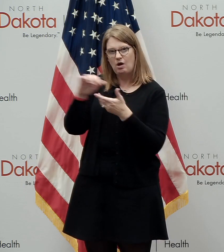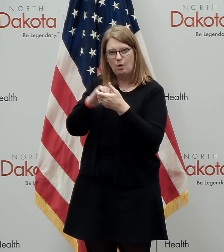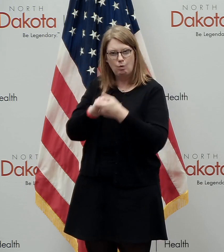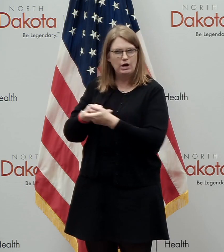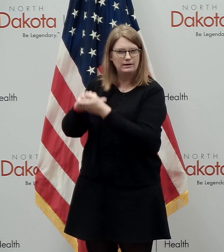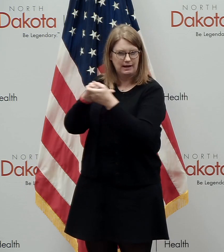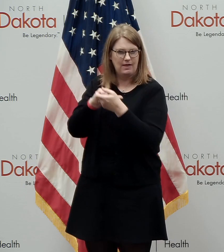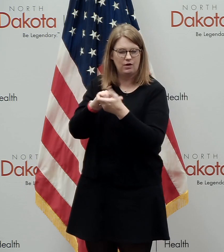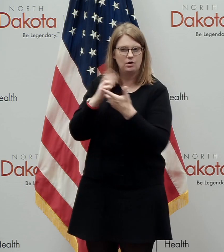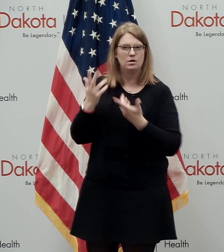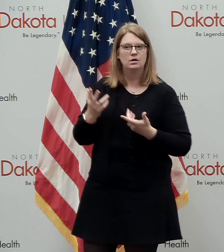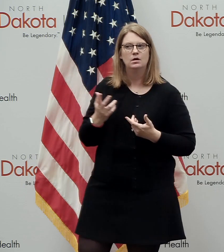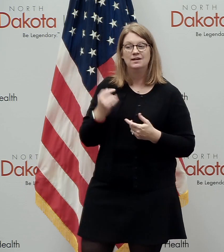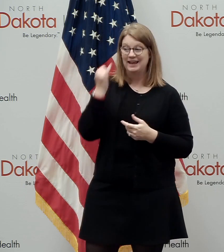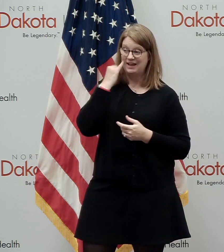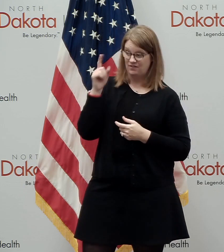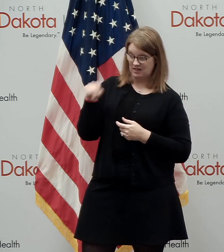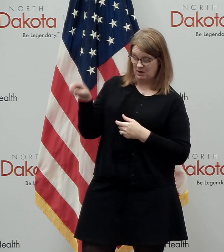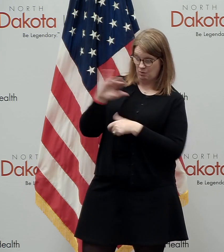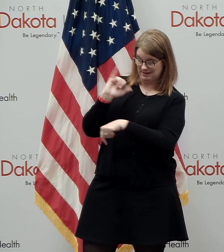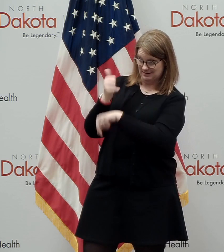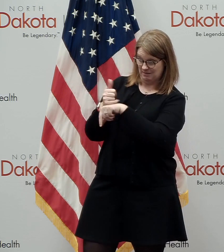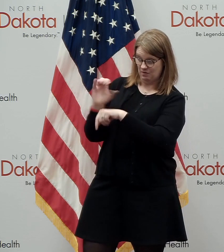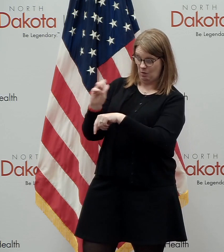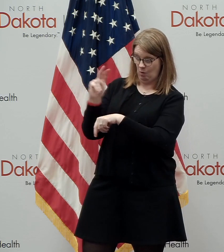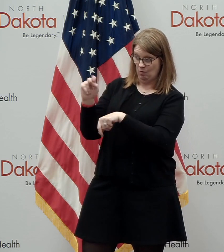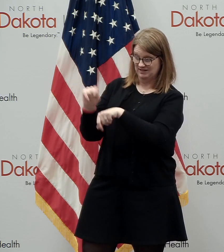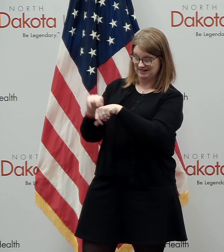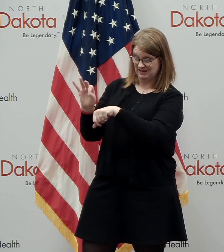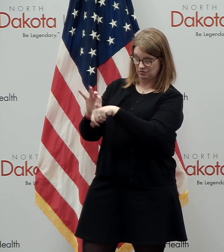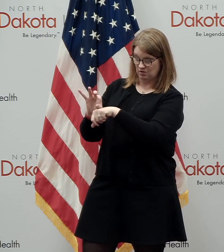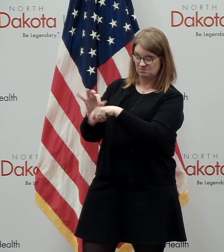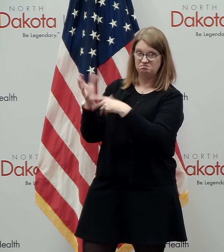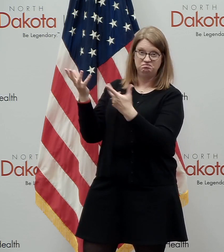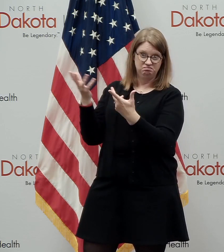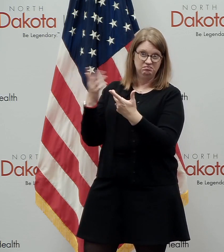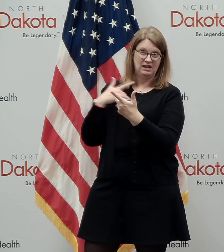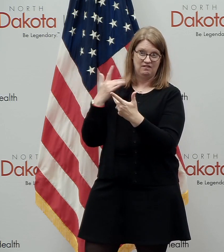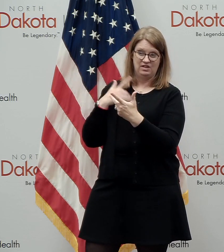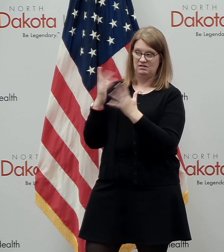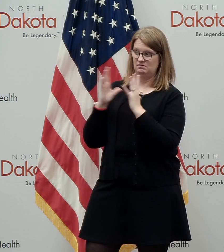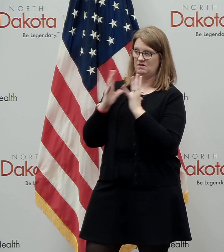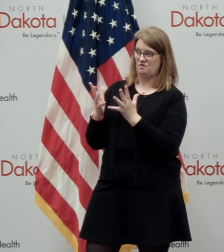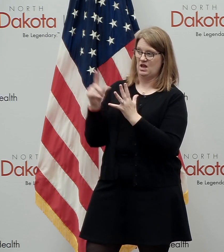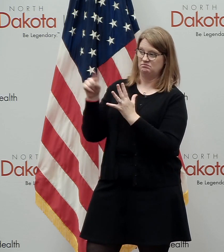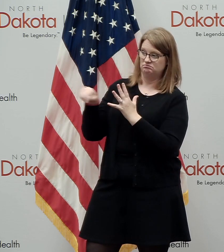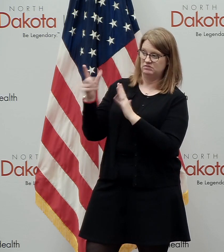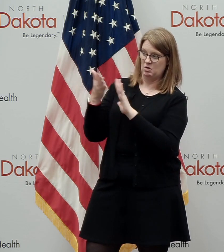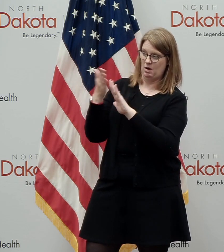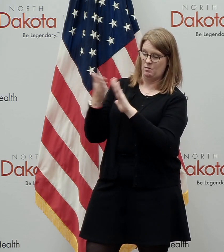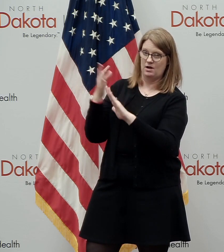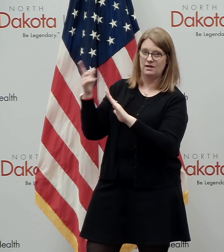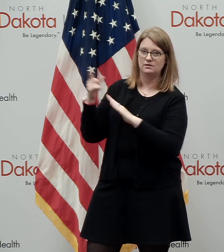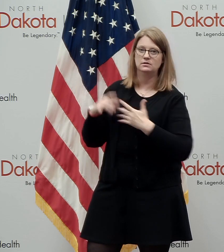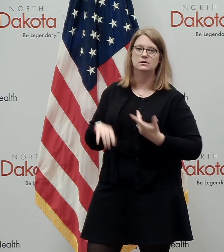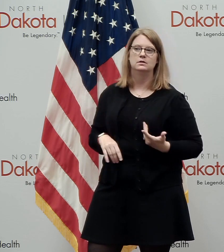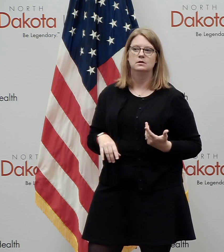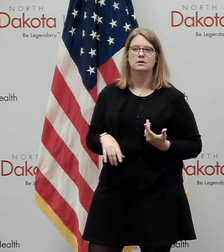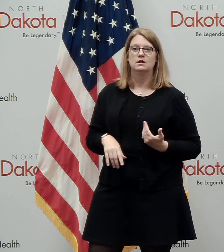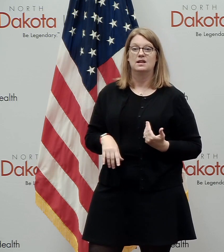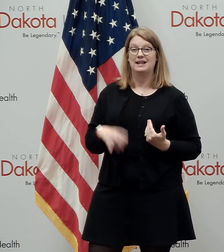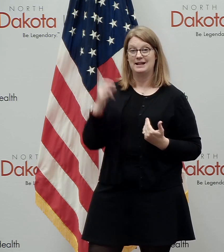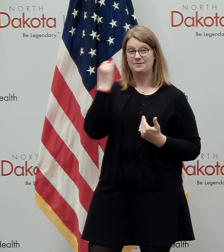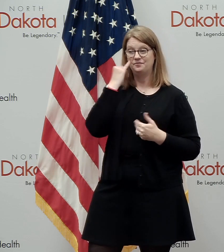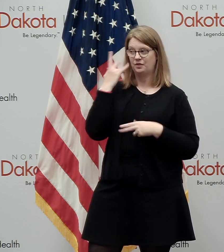great. If they wanted to form their own task force, they certainly could, but I feel like they got a good operating rhythm up there. If we saw,